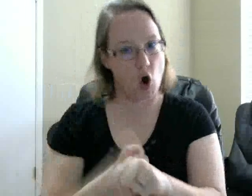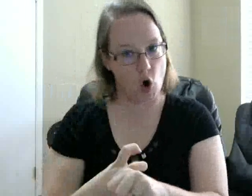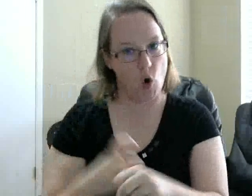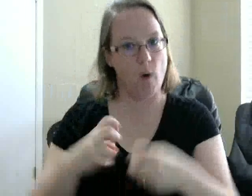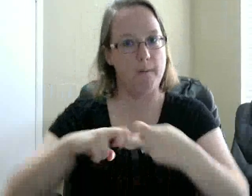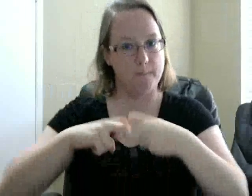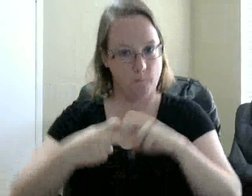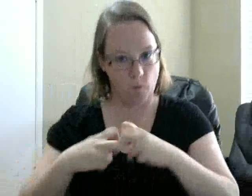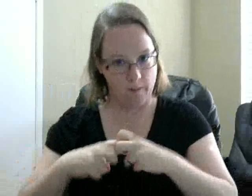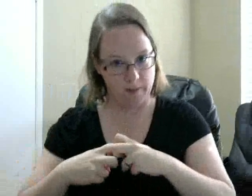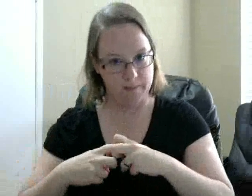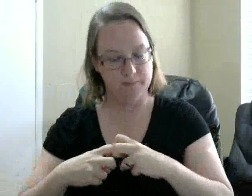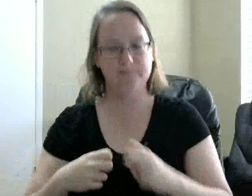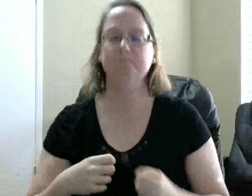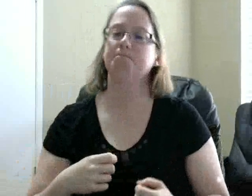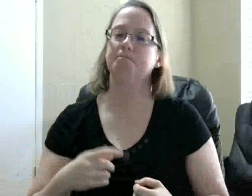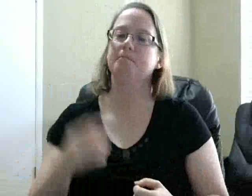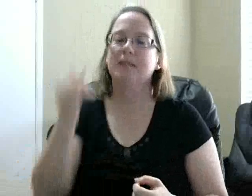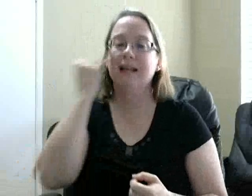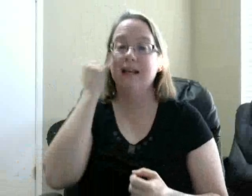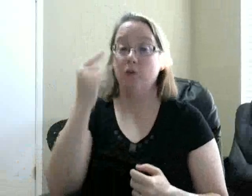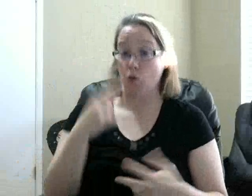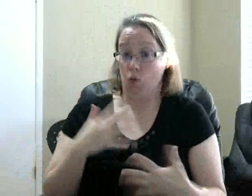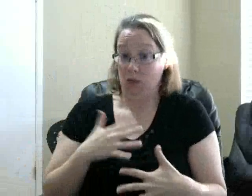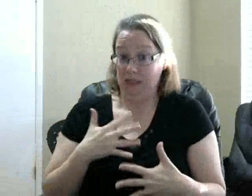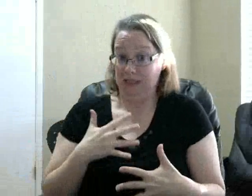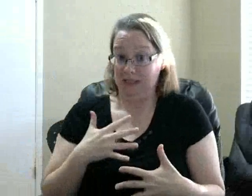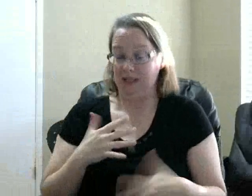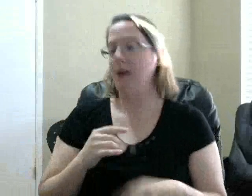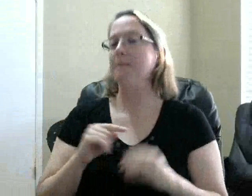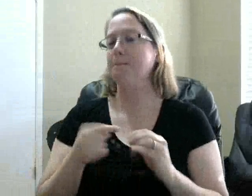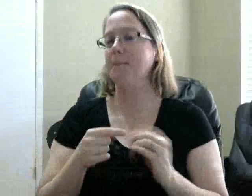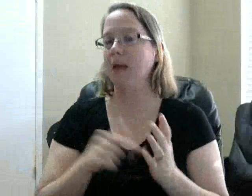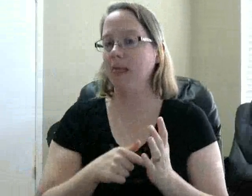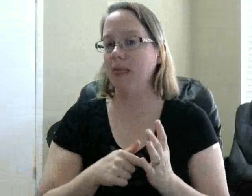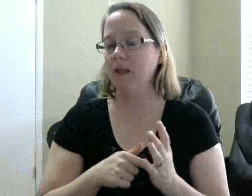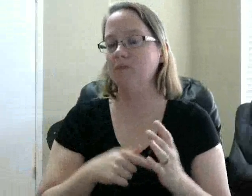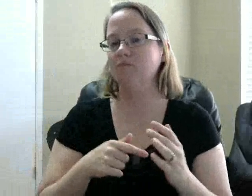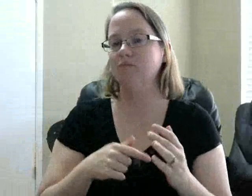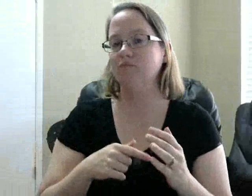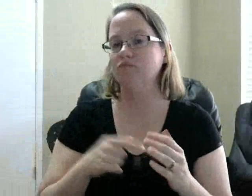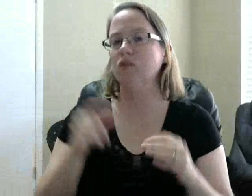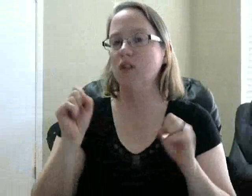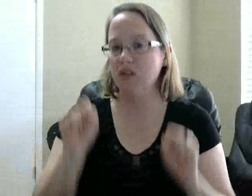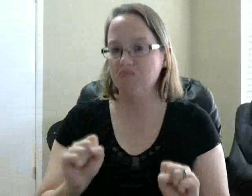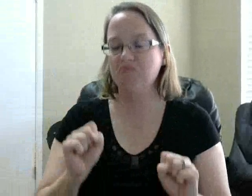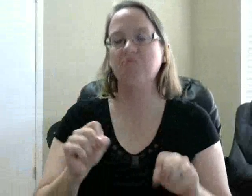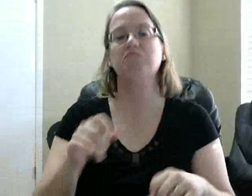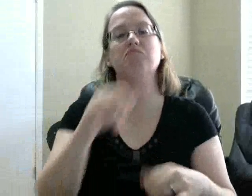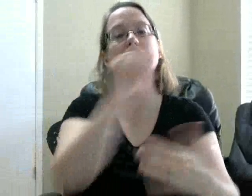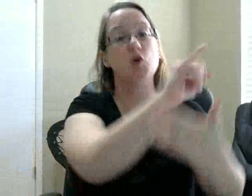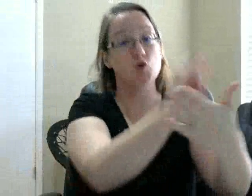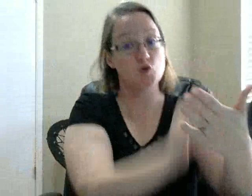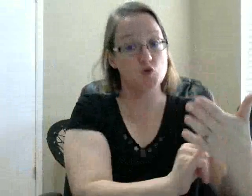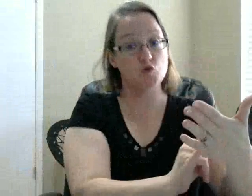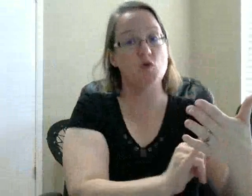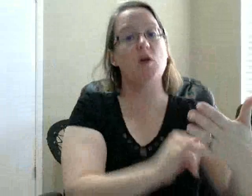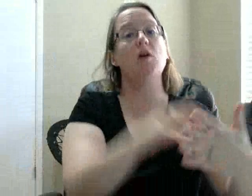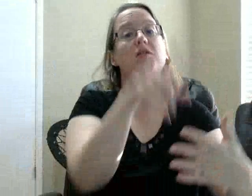And just so you know, if you're a little daunted by this initially, you can always draw the circles, you can always do the number line, and eventually over time, the more